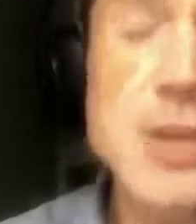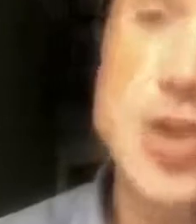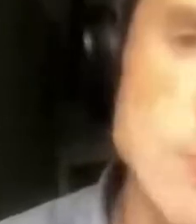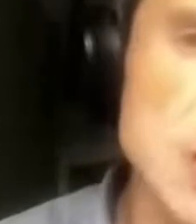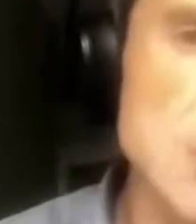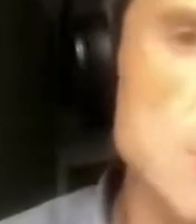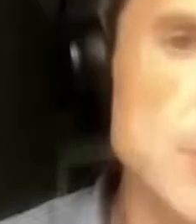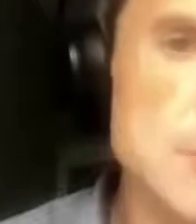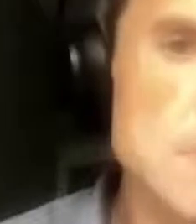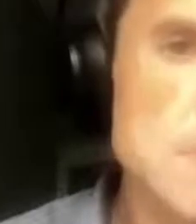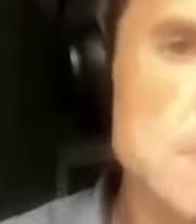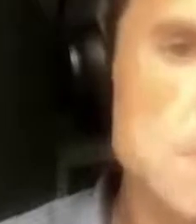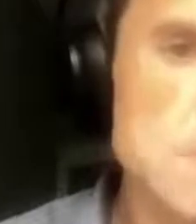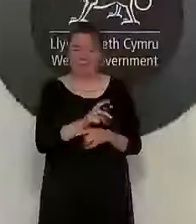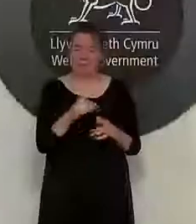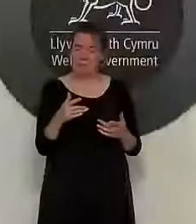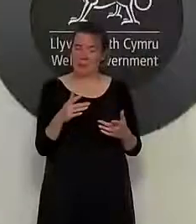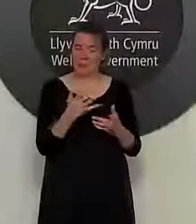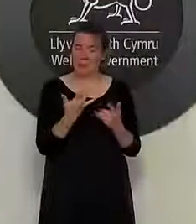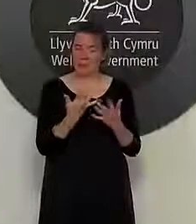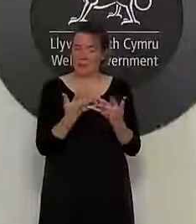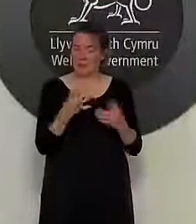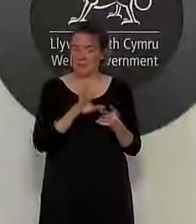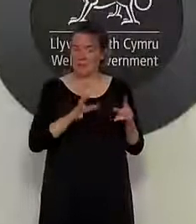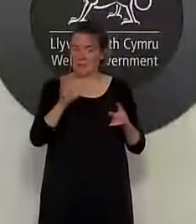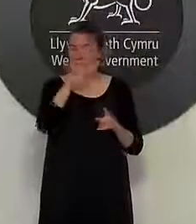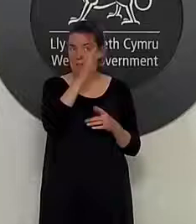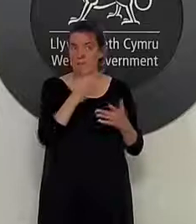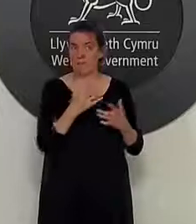actually there aren't too many at the moment?